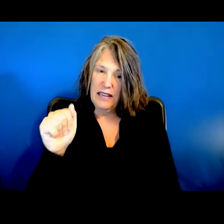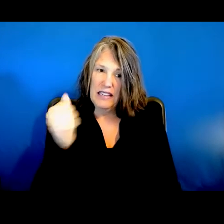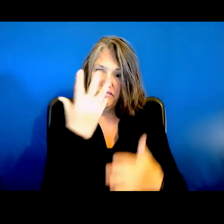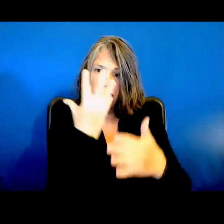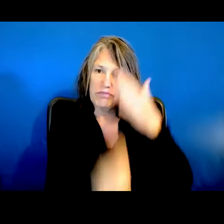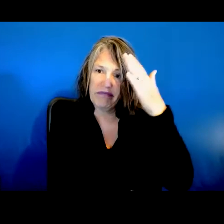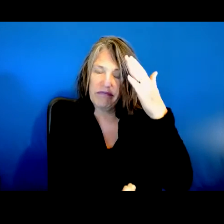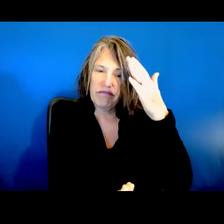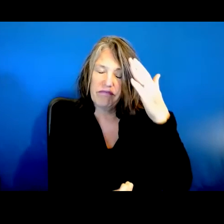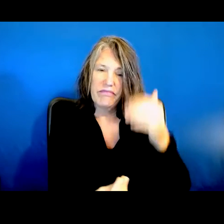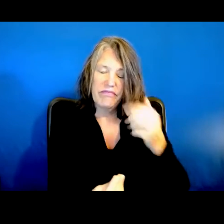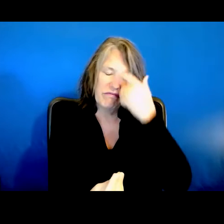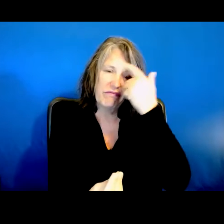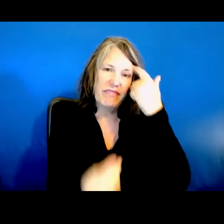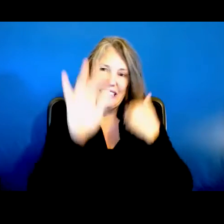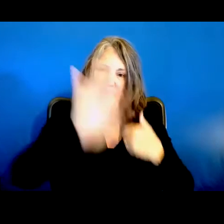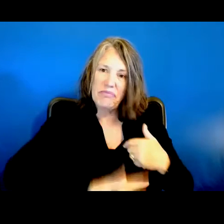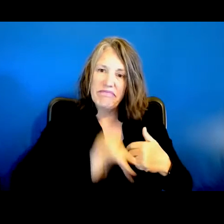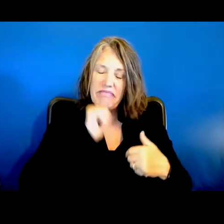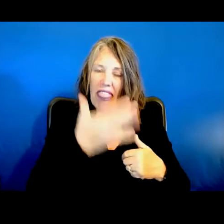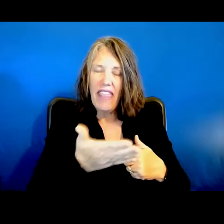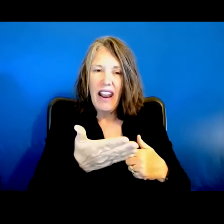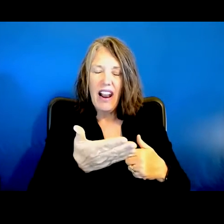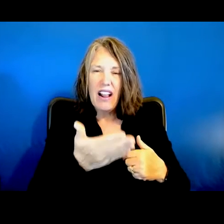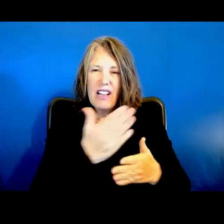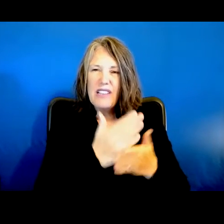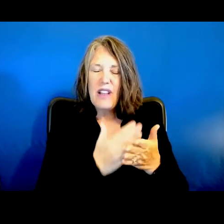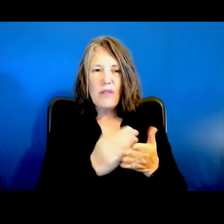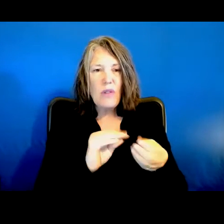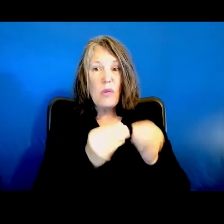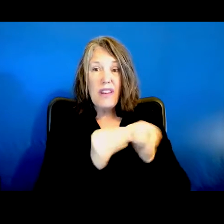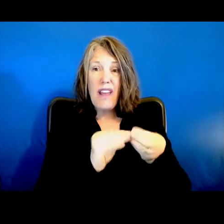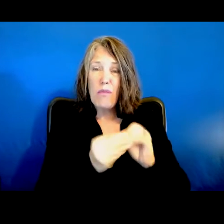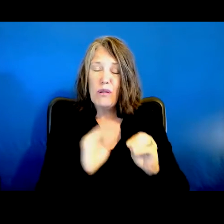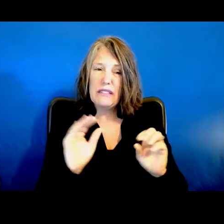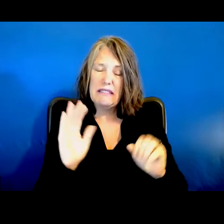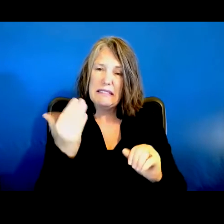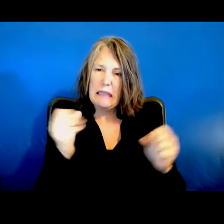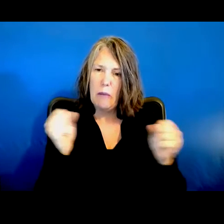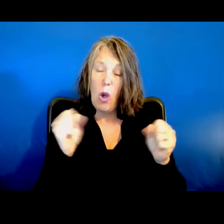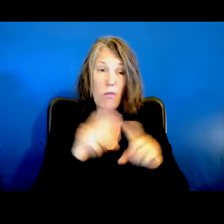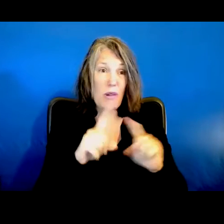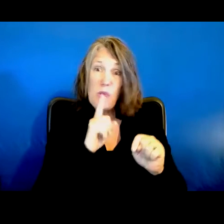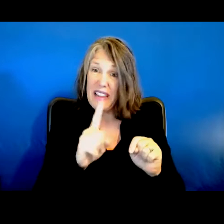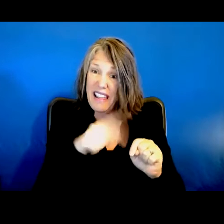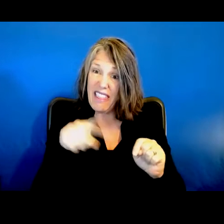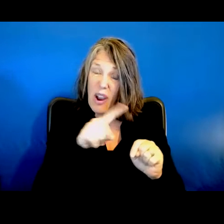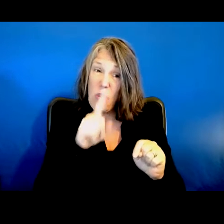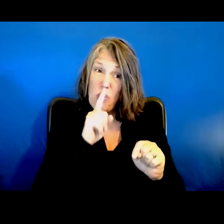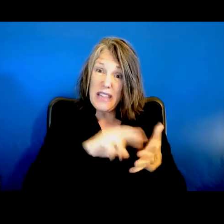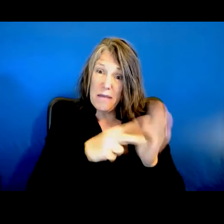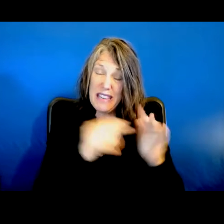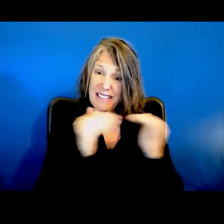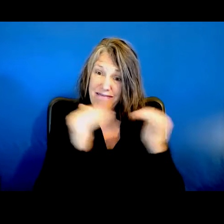not only do these kind of cold seeming numbers actually represent human beings, we are not effectively,